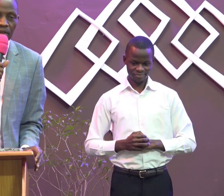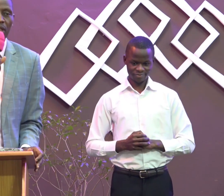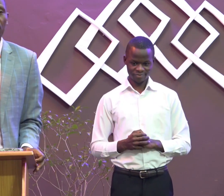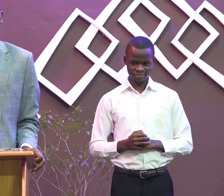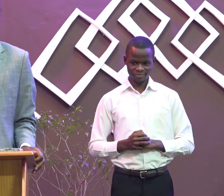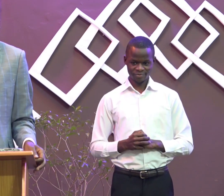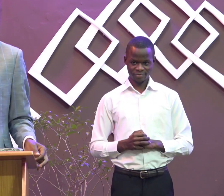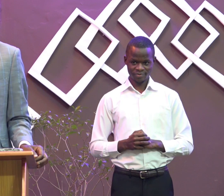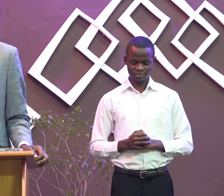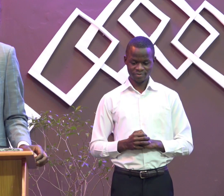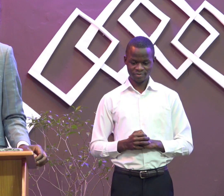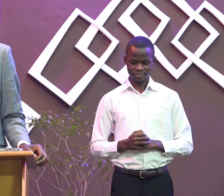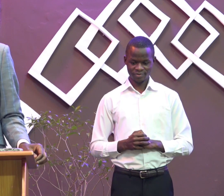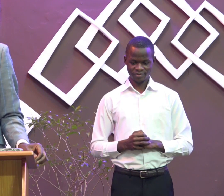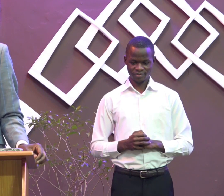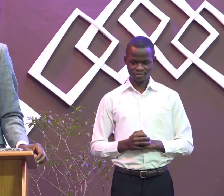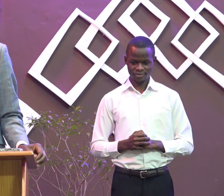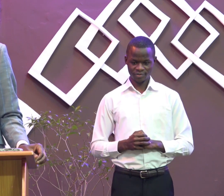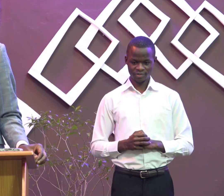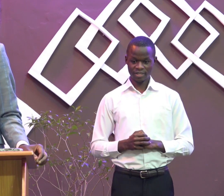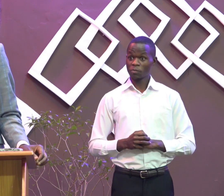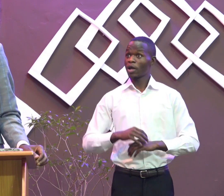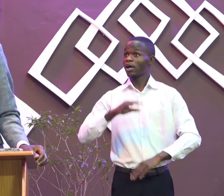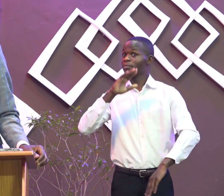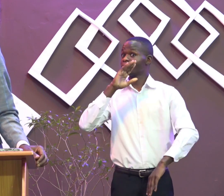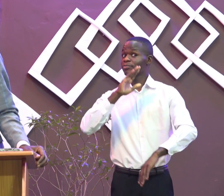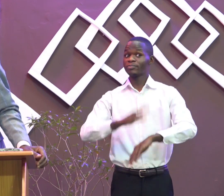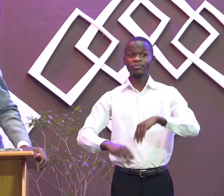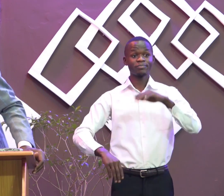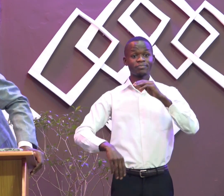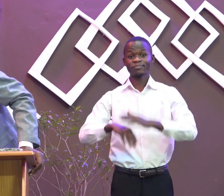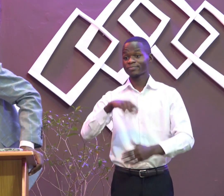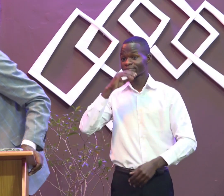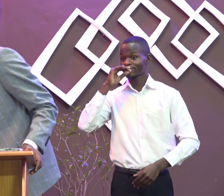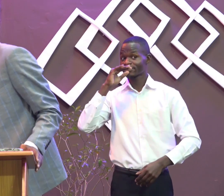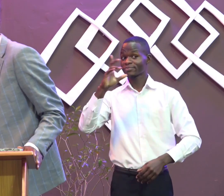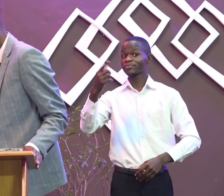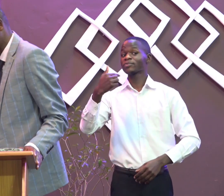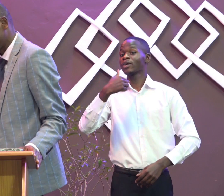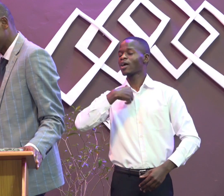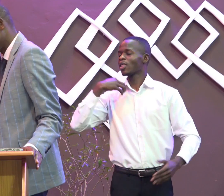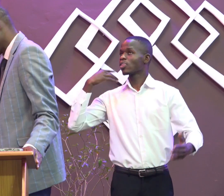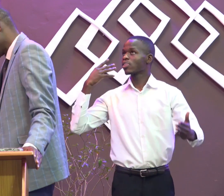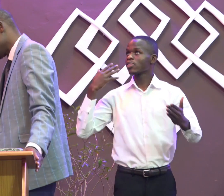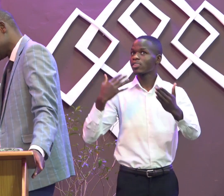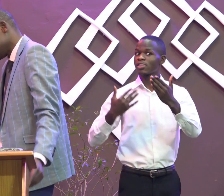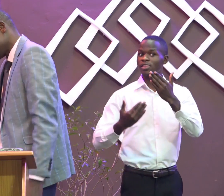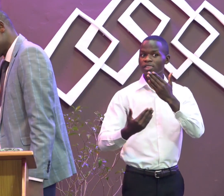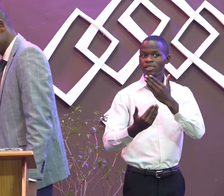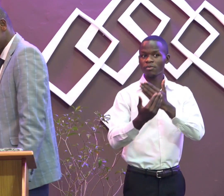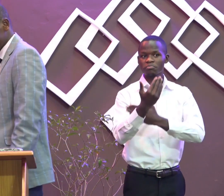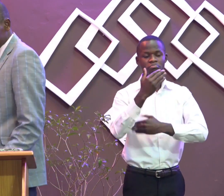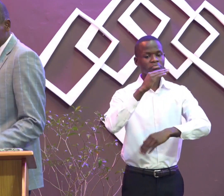my bottle was almost overflowing. Teyanyegana ko paka kumacha. He didn't talk anything about